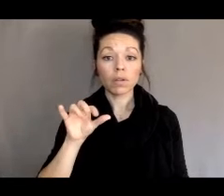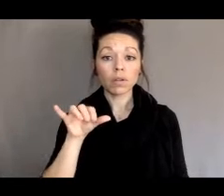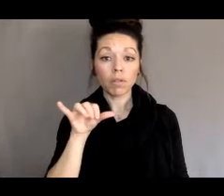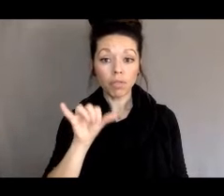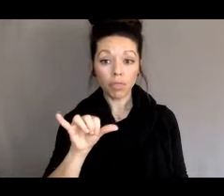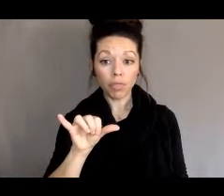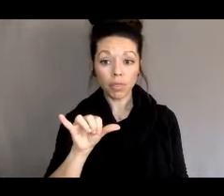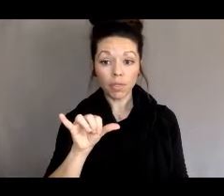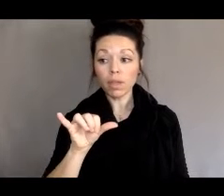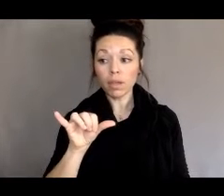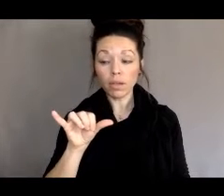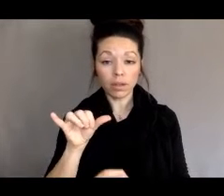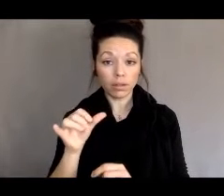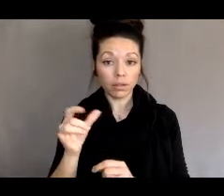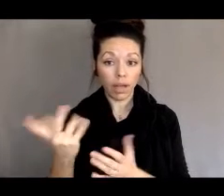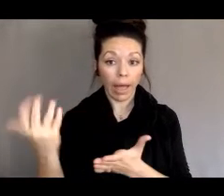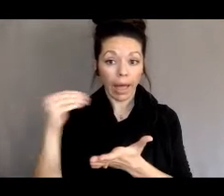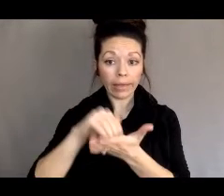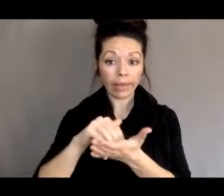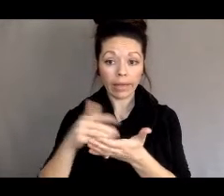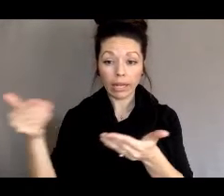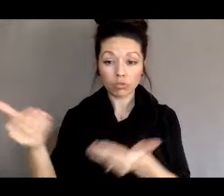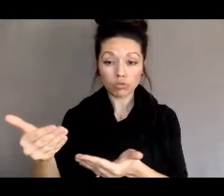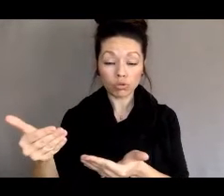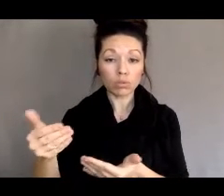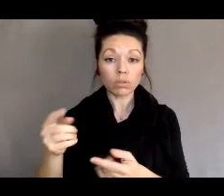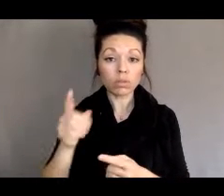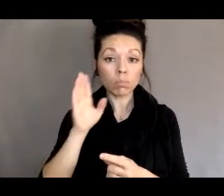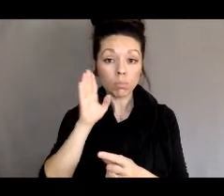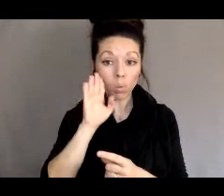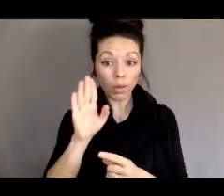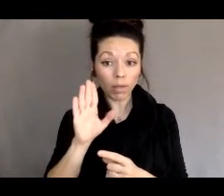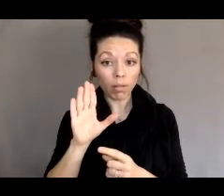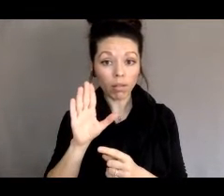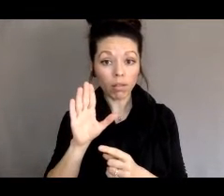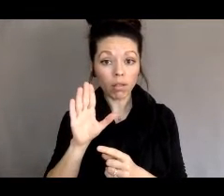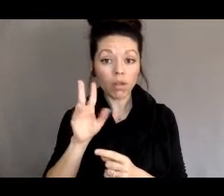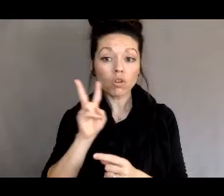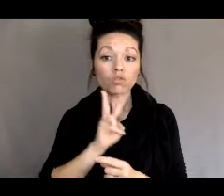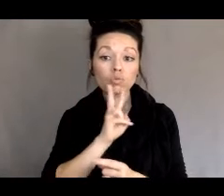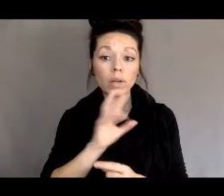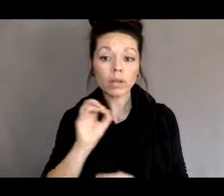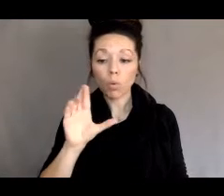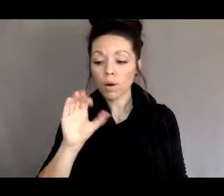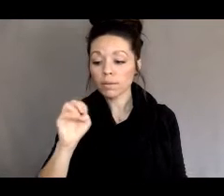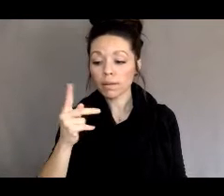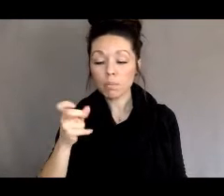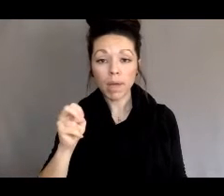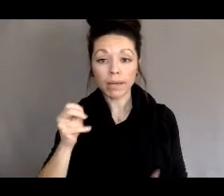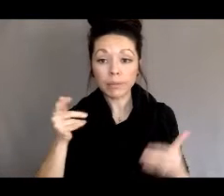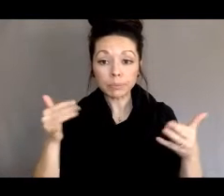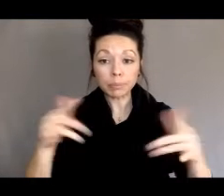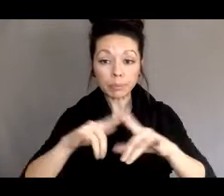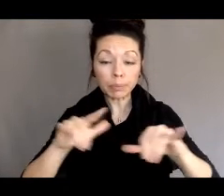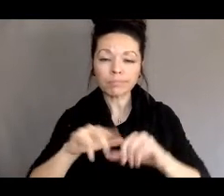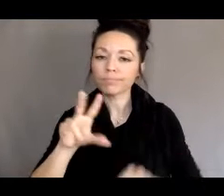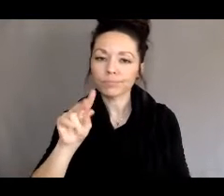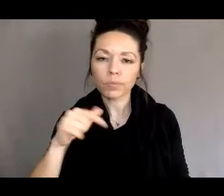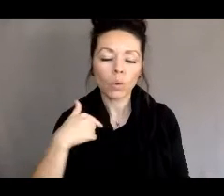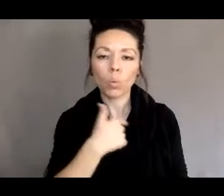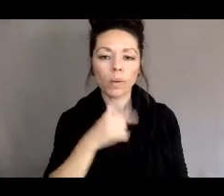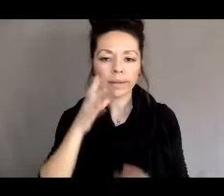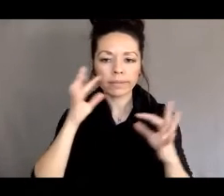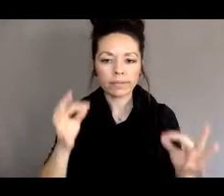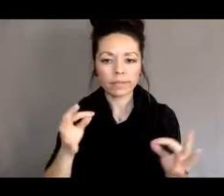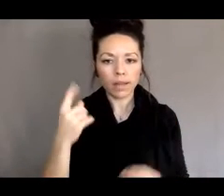is reintroduced this year again, we do not have a companion bill. We chose to do a single track bill this